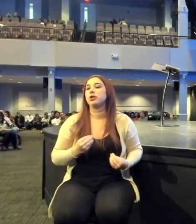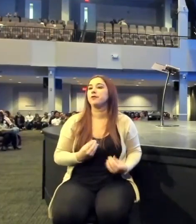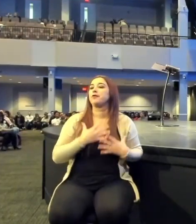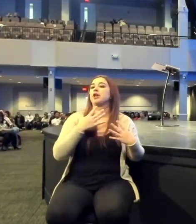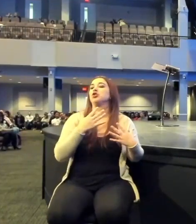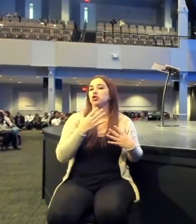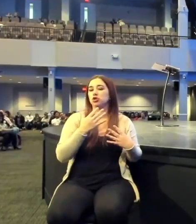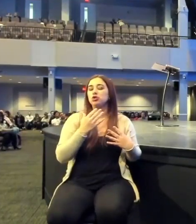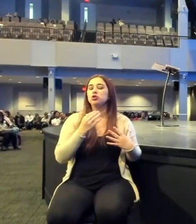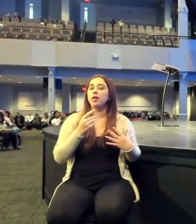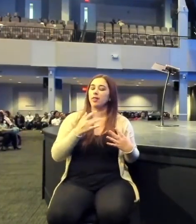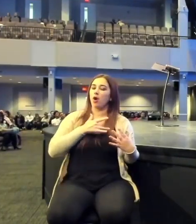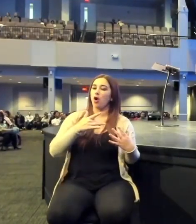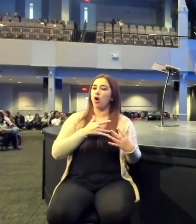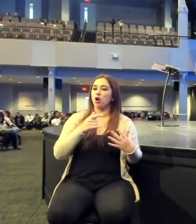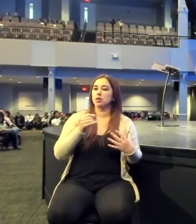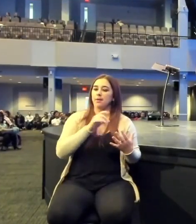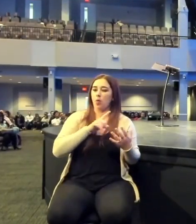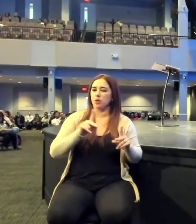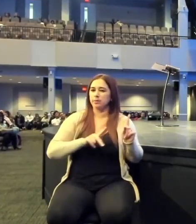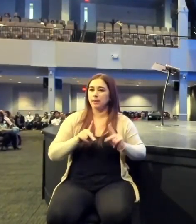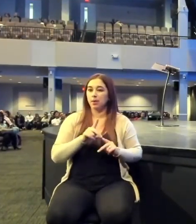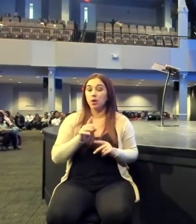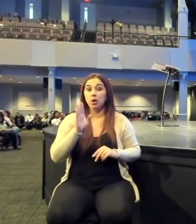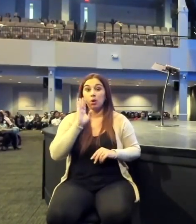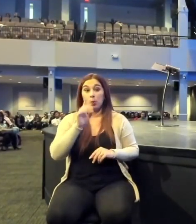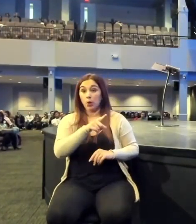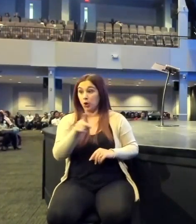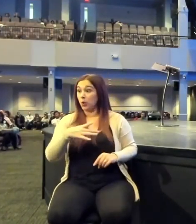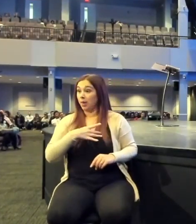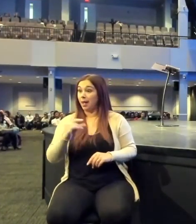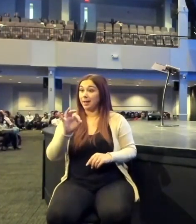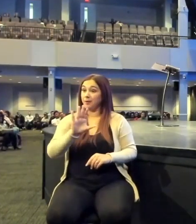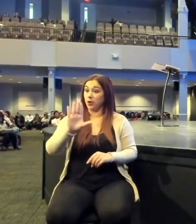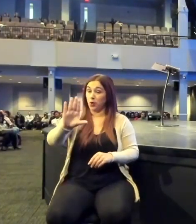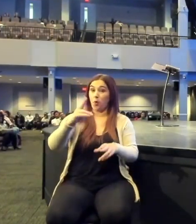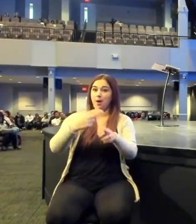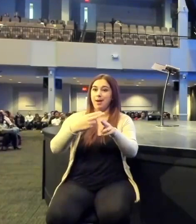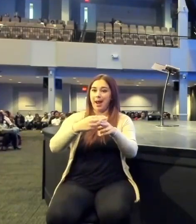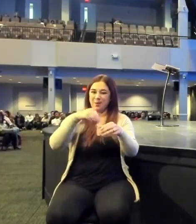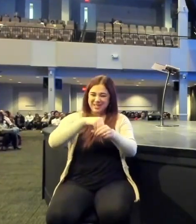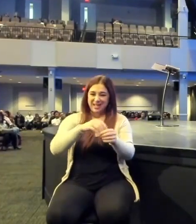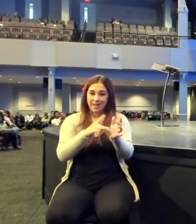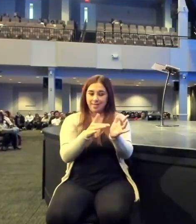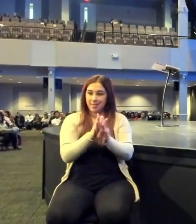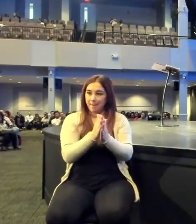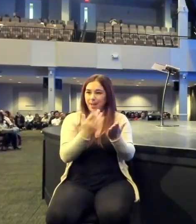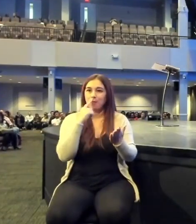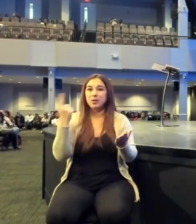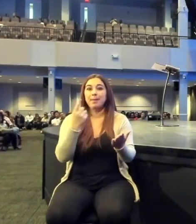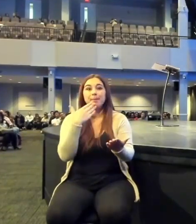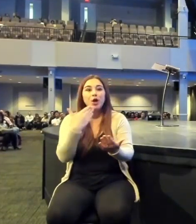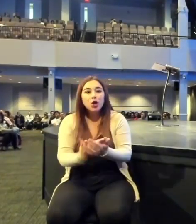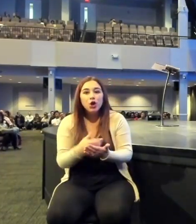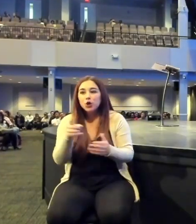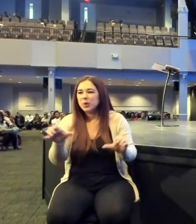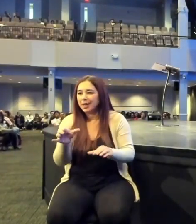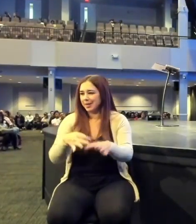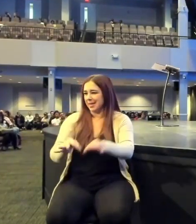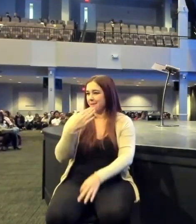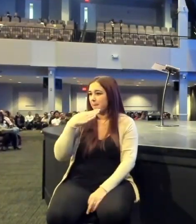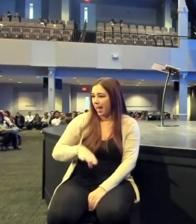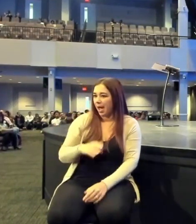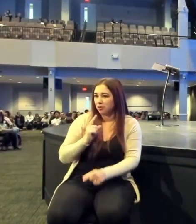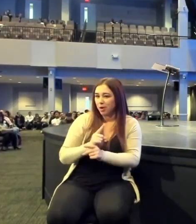Refreshed the hearts of the Lord's people. Wouldn't you like it if your name ended up in the Bible for something good you did instead of something bad you